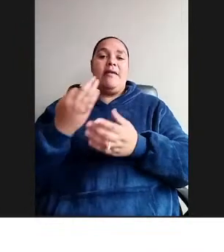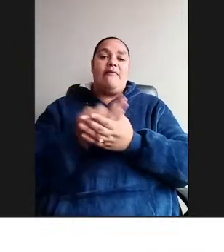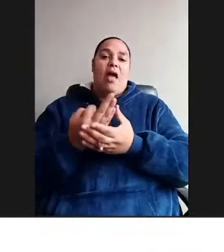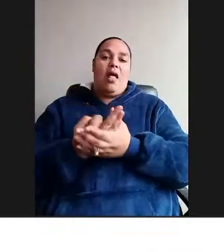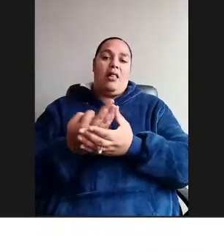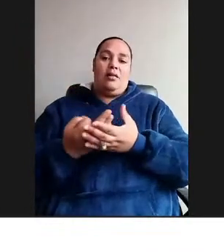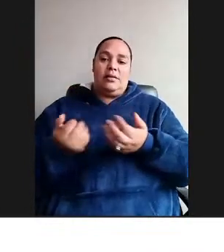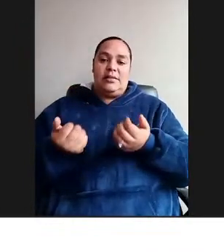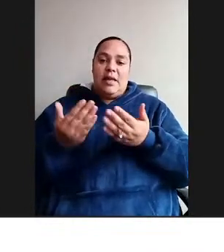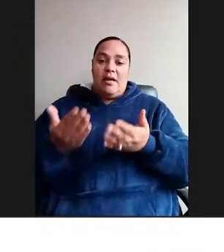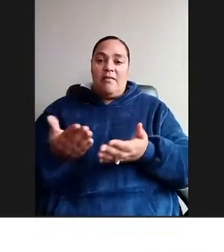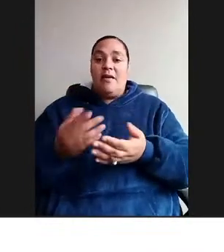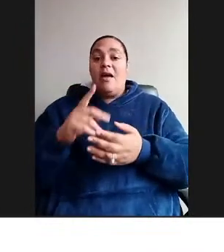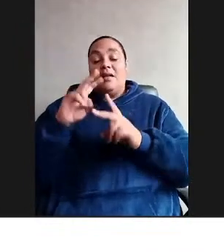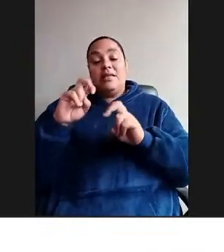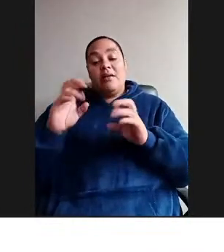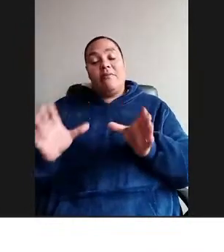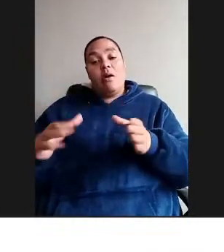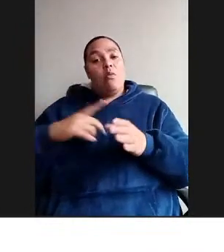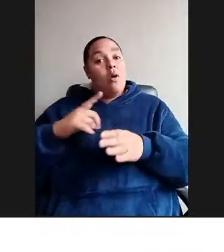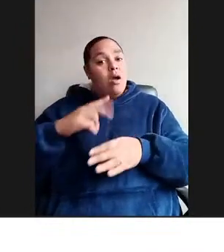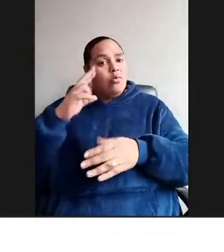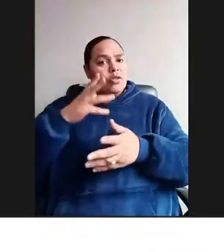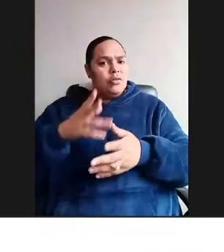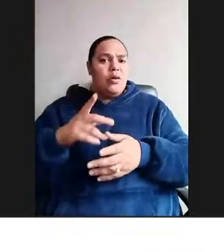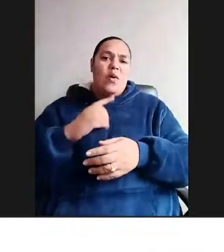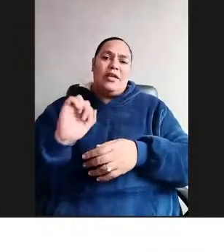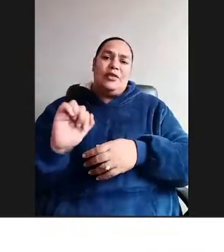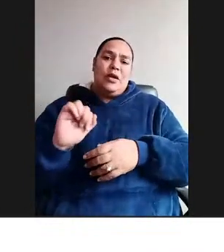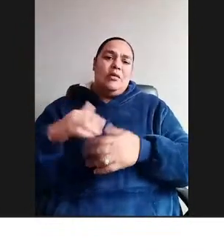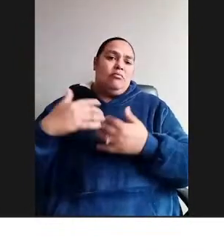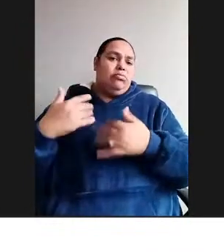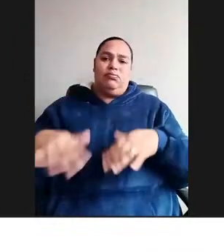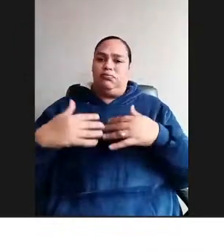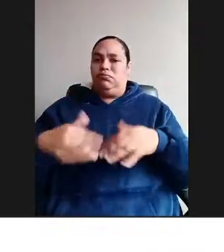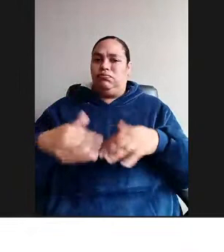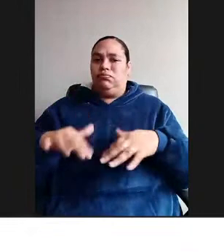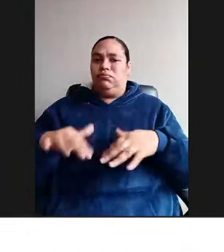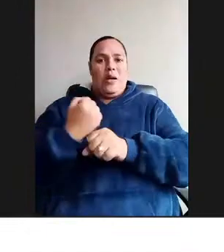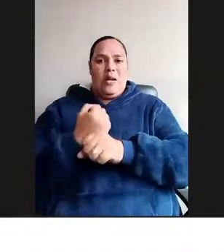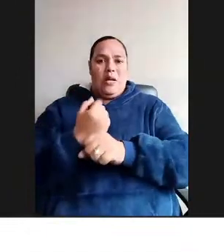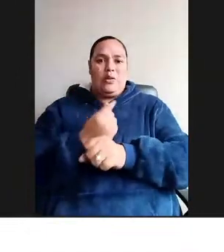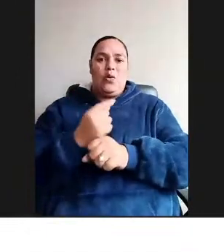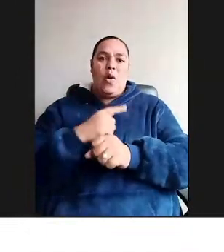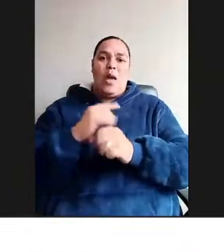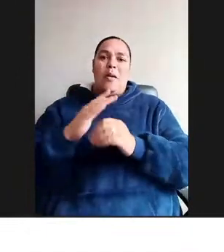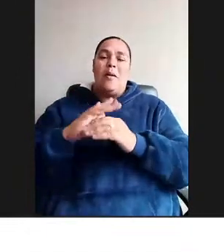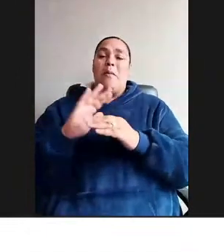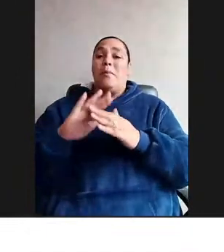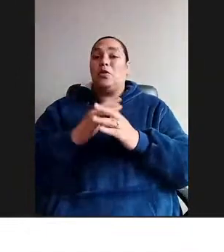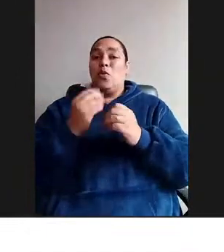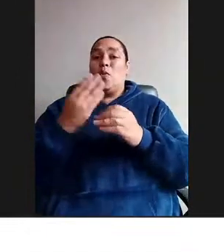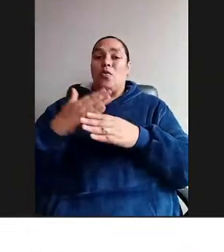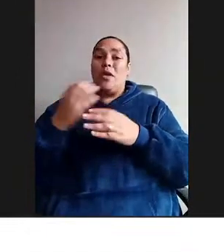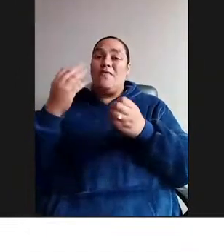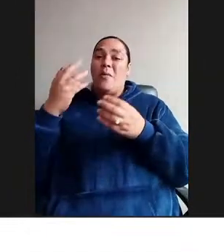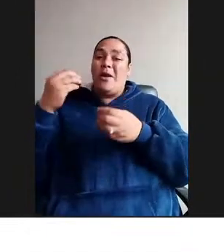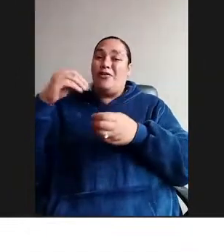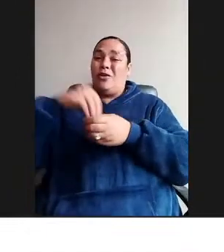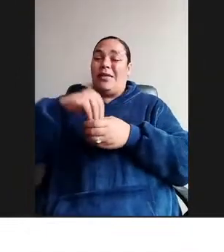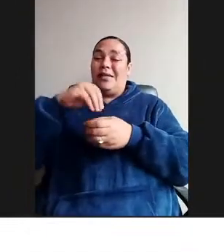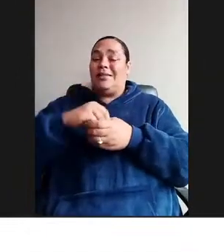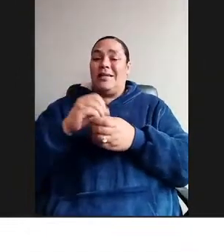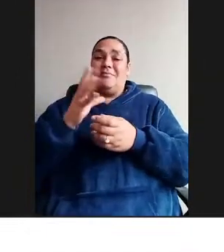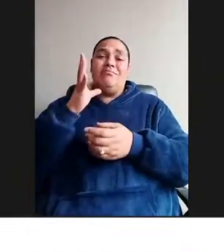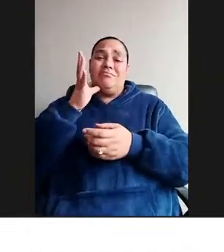reason for that was that it was quite an extensive bit of work because of the volumes of information that was on the